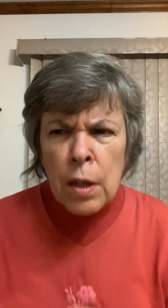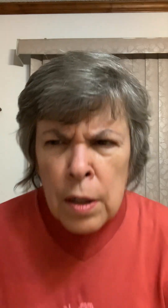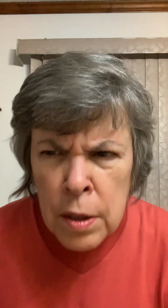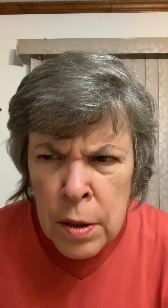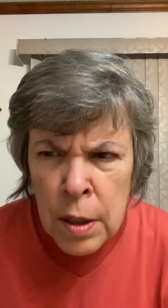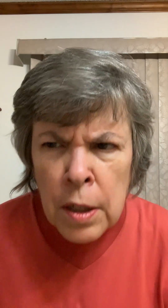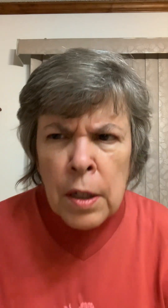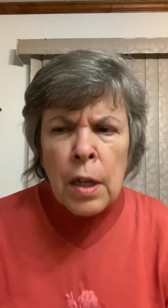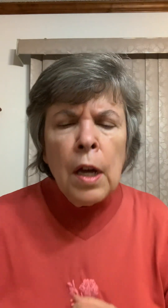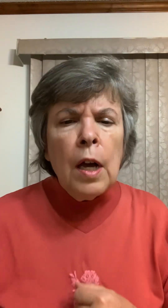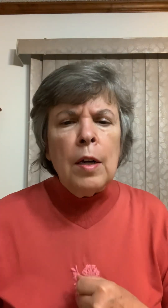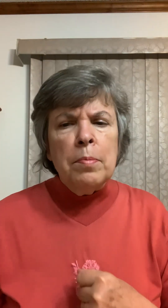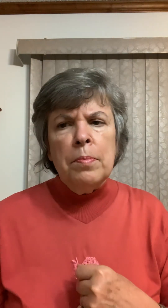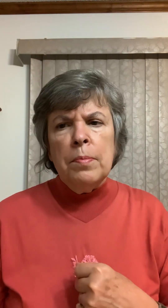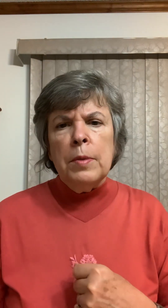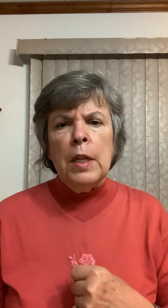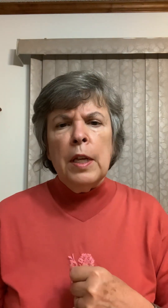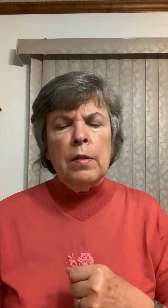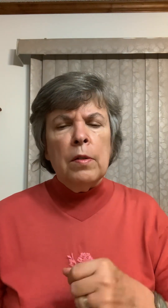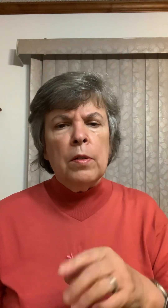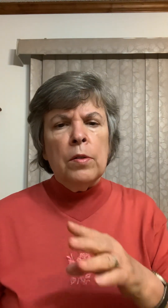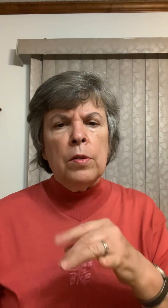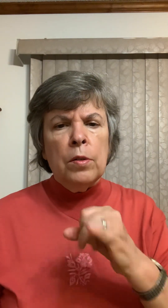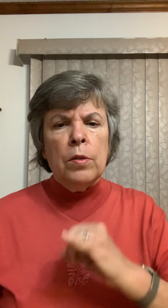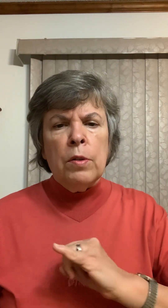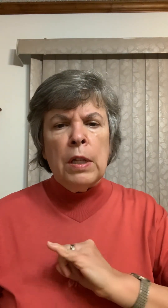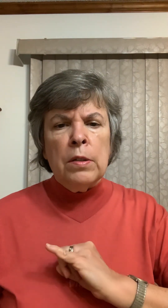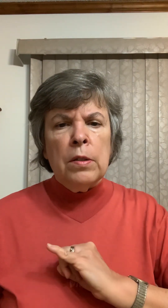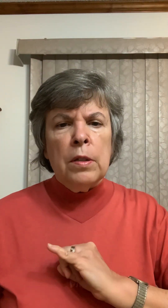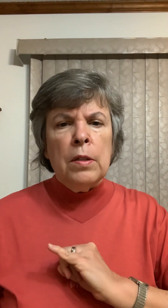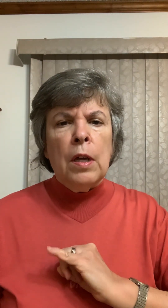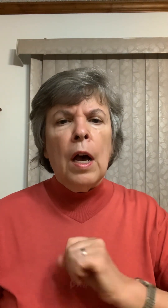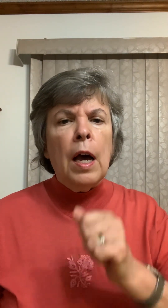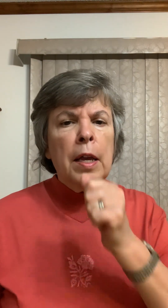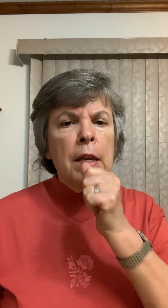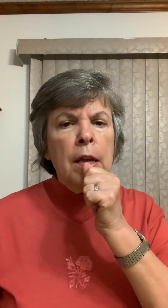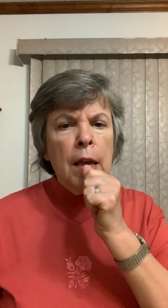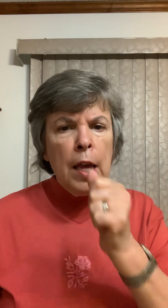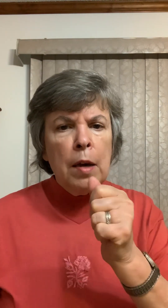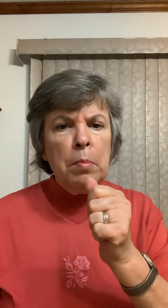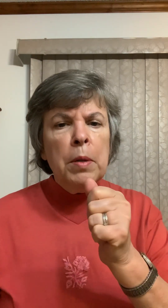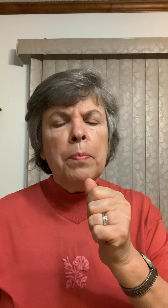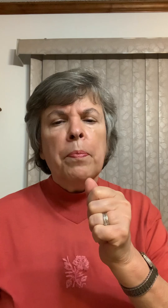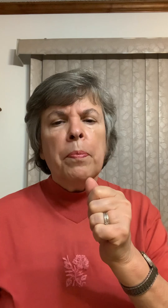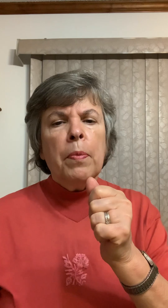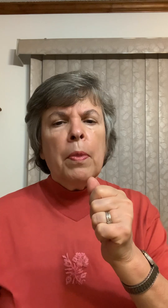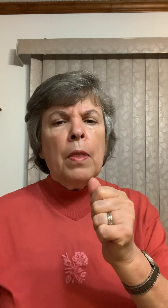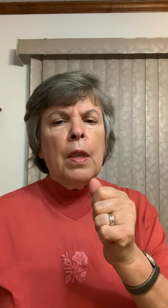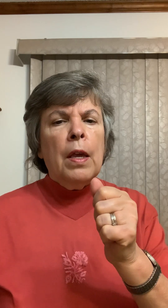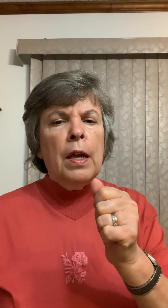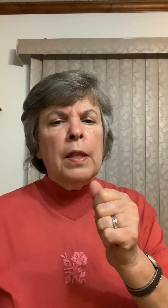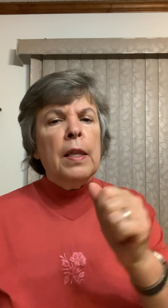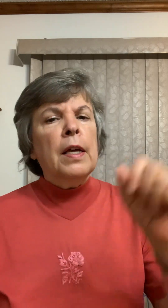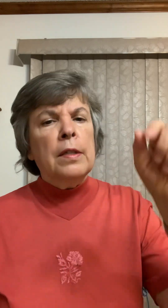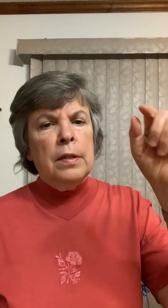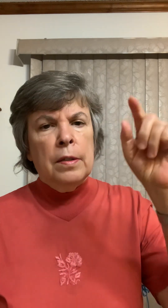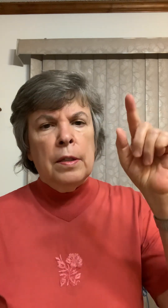Let's see. And then, so that's I am, and then